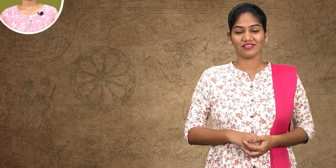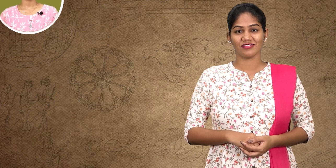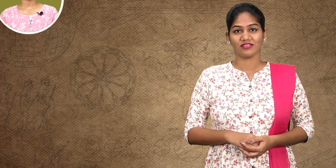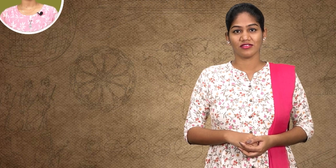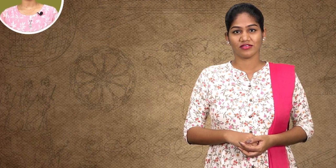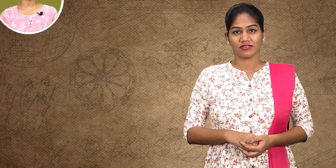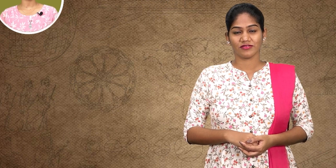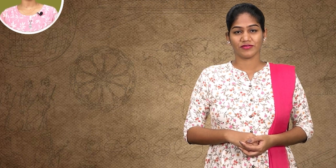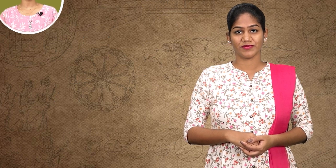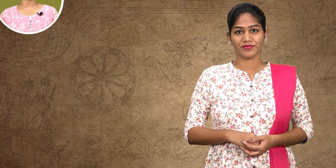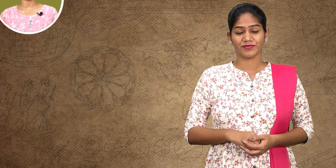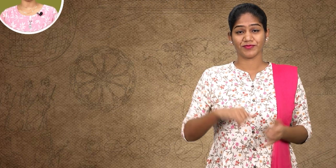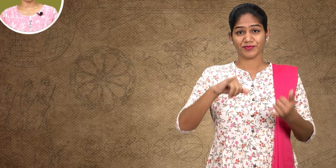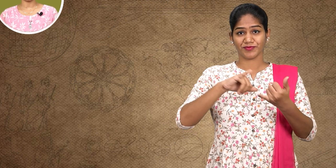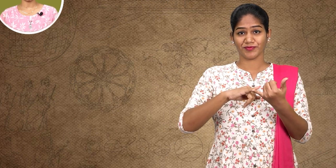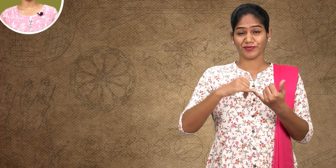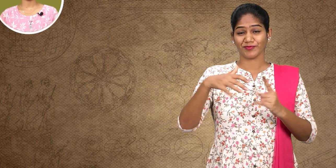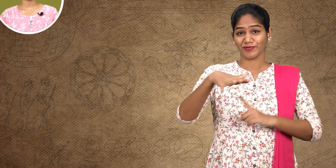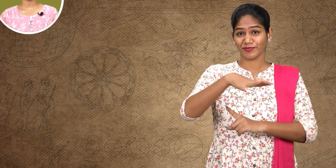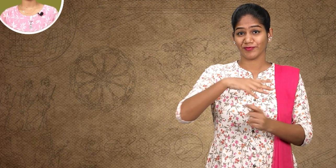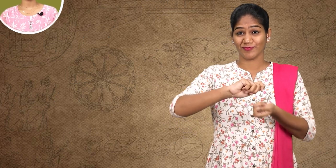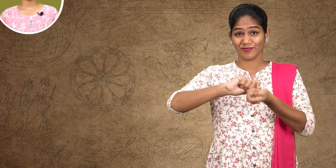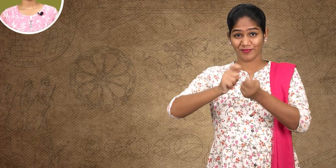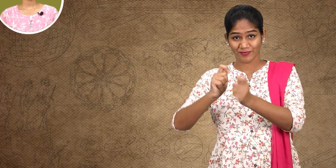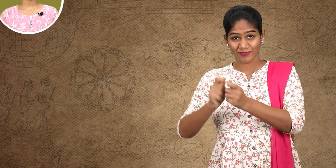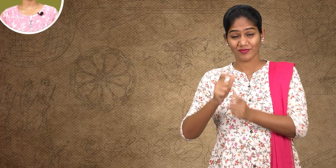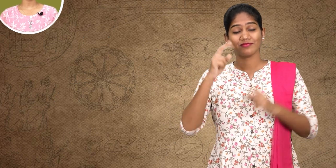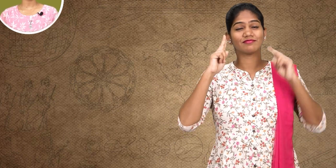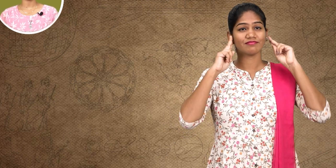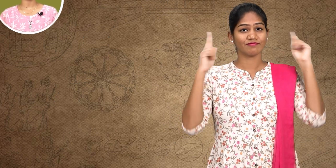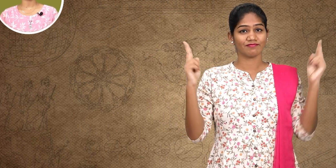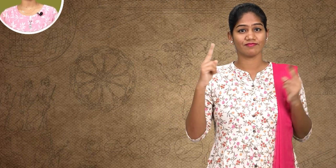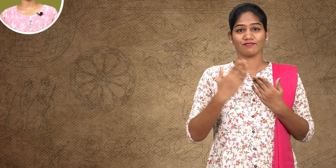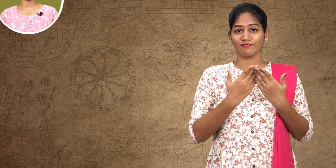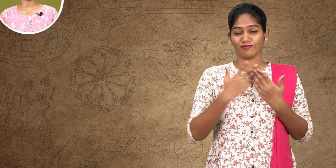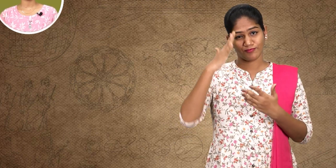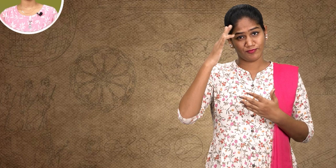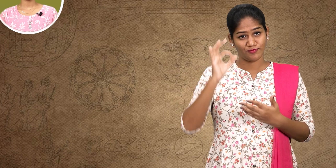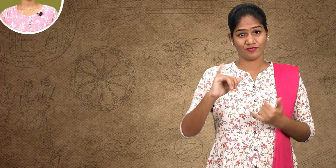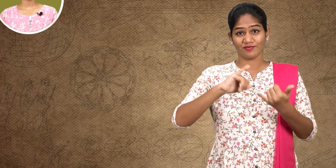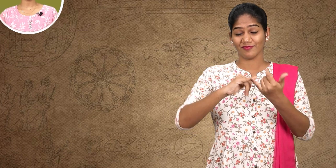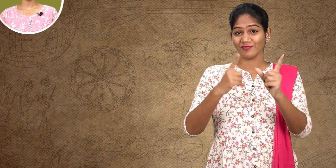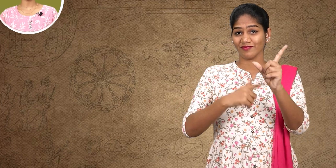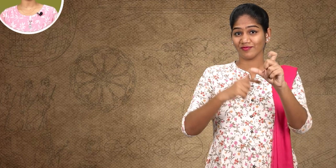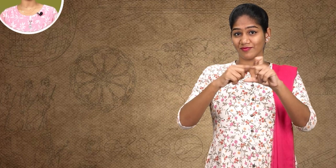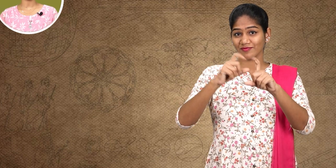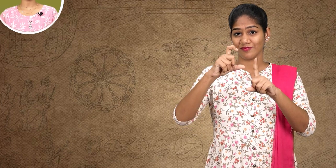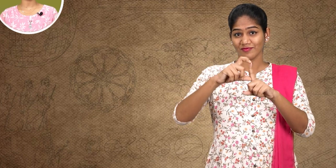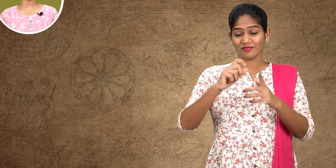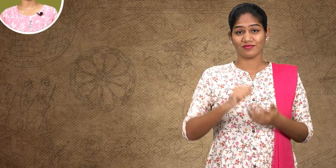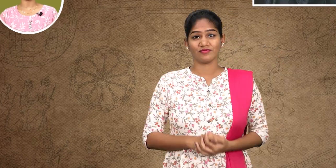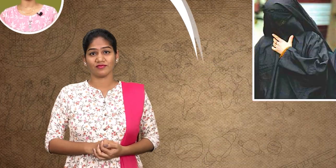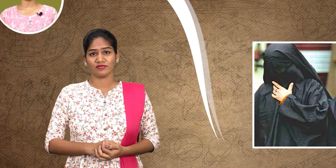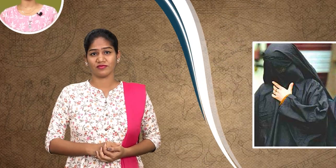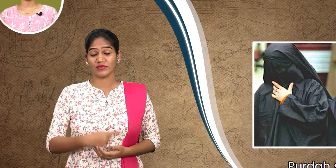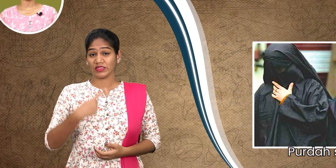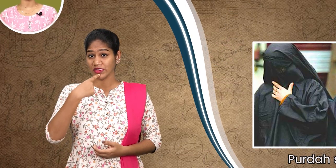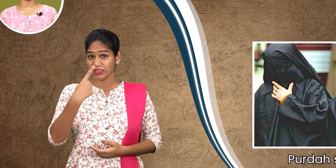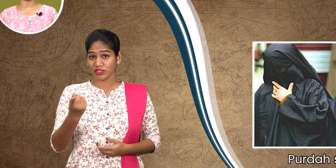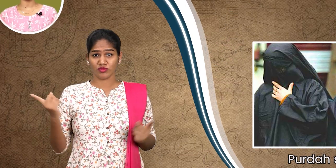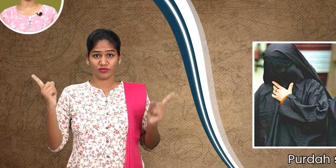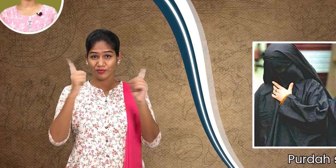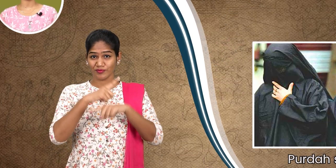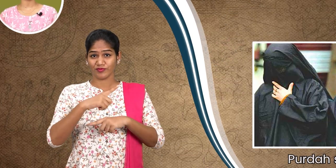As a social reformer, Syed Ahmed Khan campaigned against